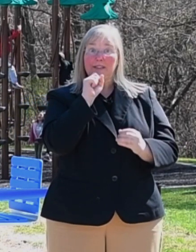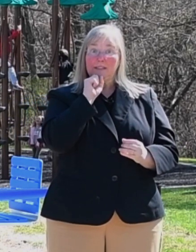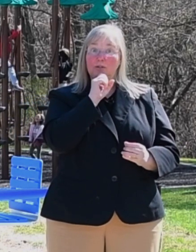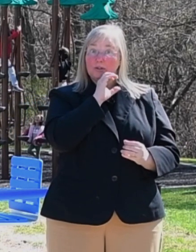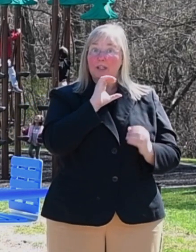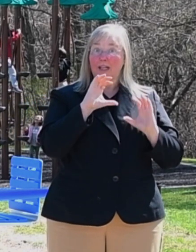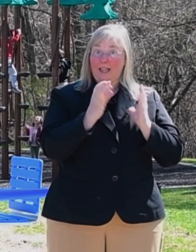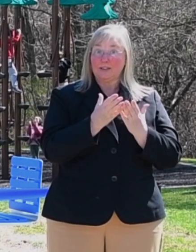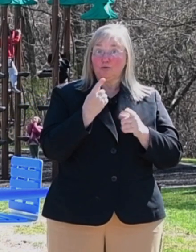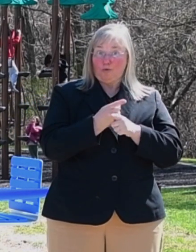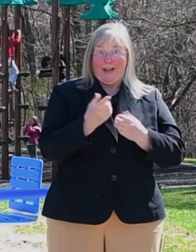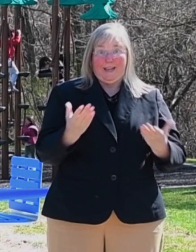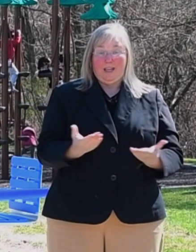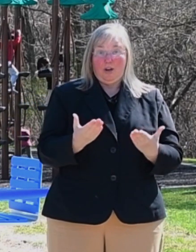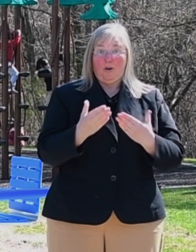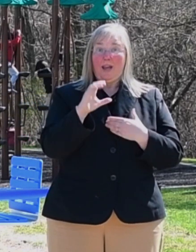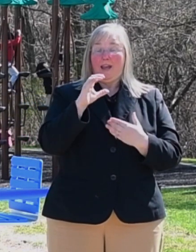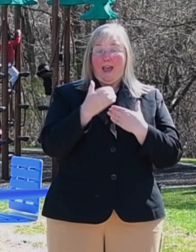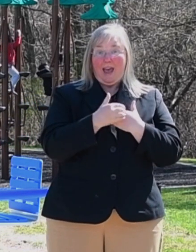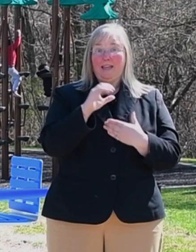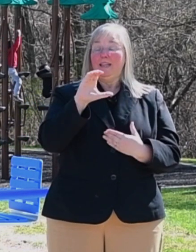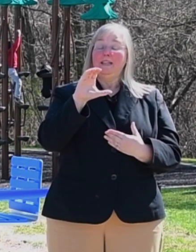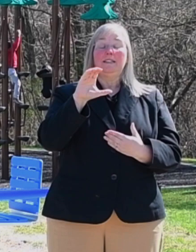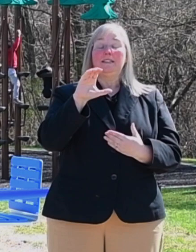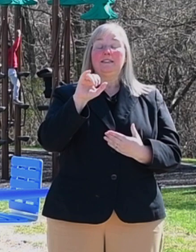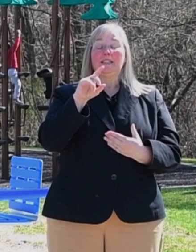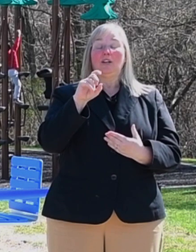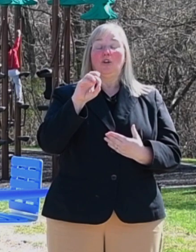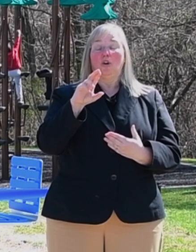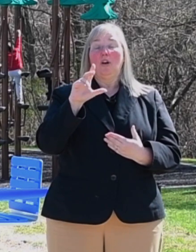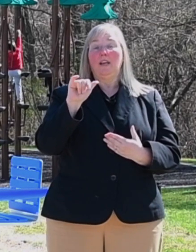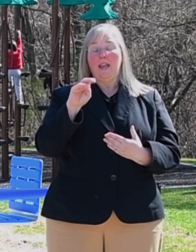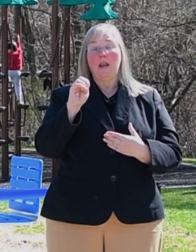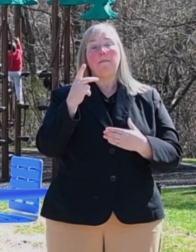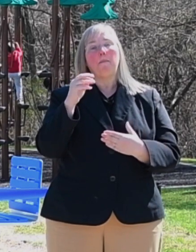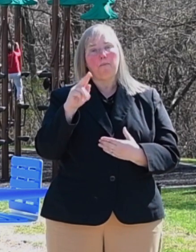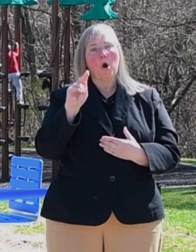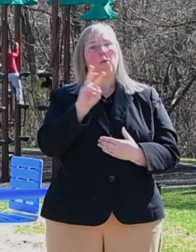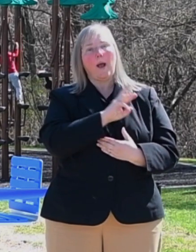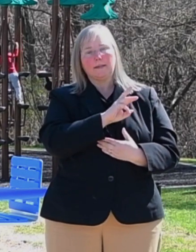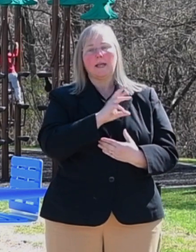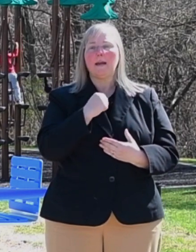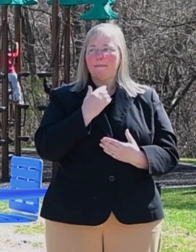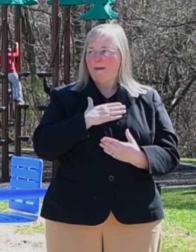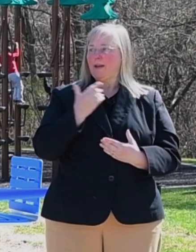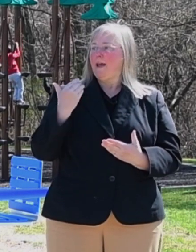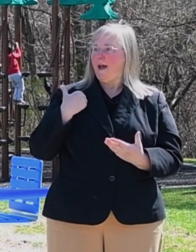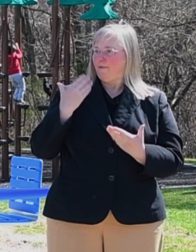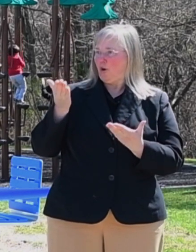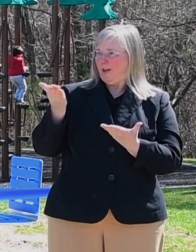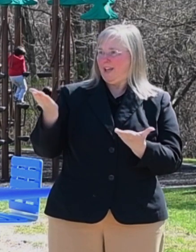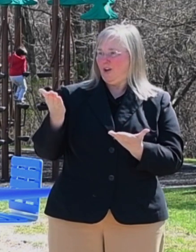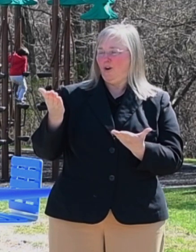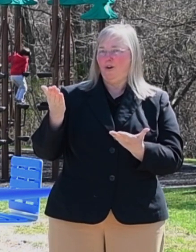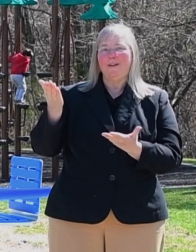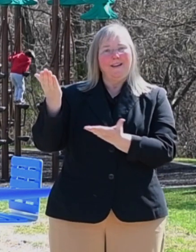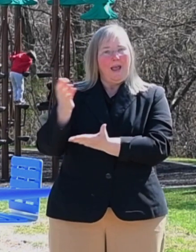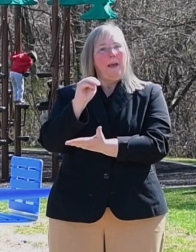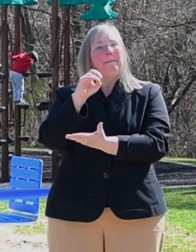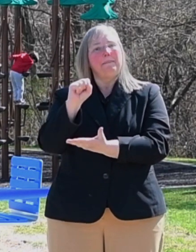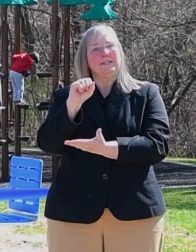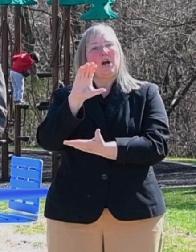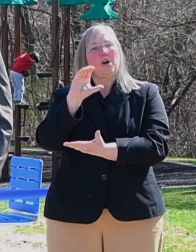classes right here at Cedar Lane Park West. And I'm happy to have her here, Miss Cosmos.